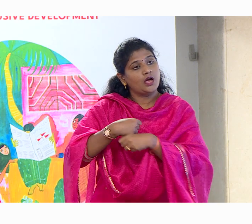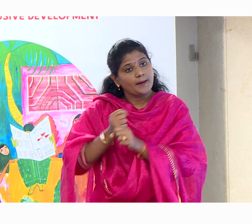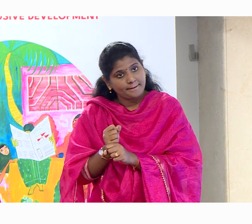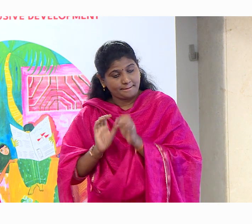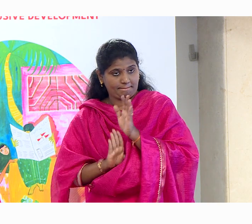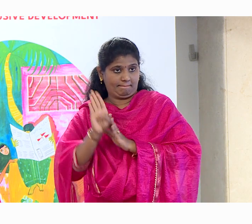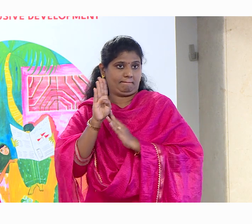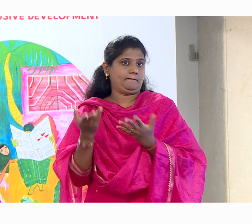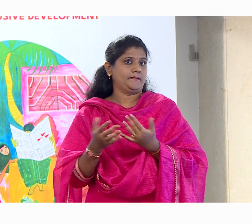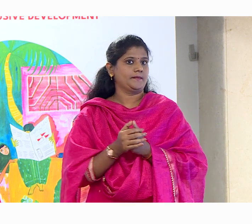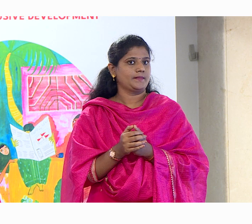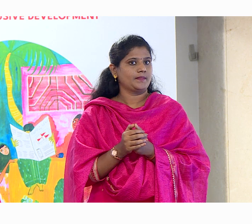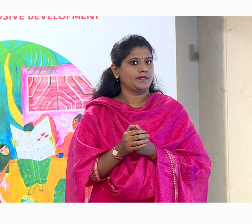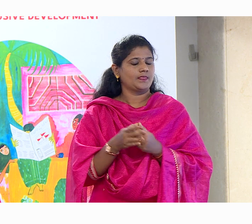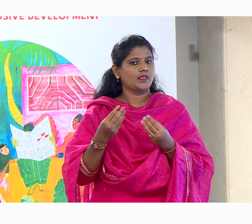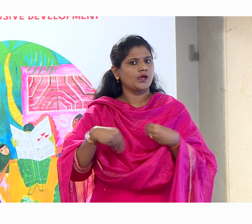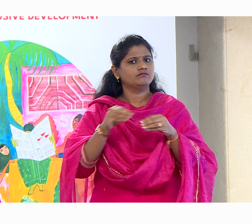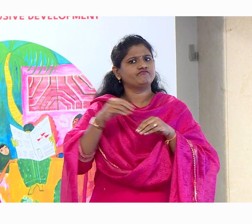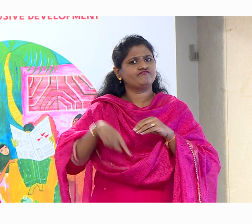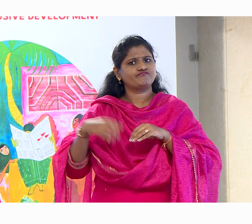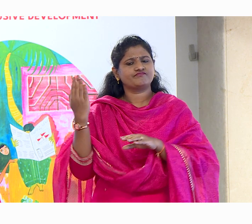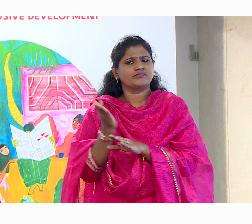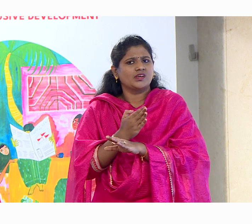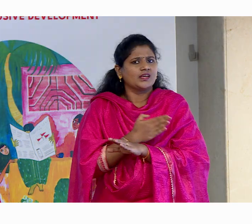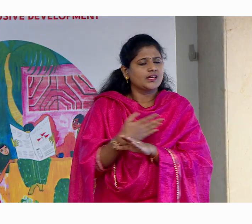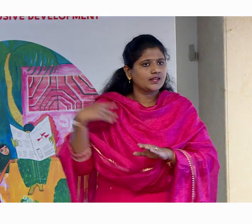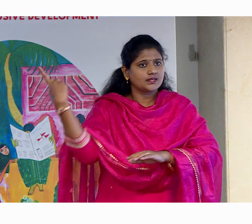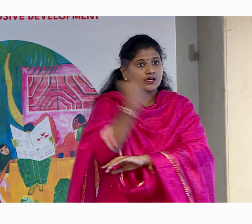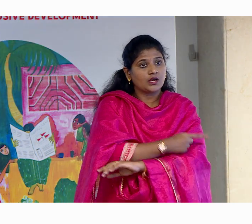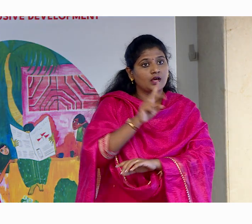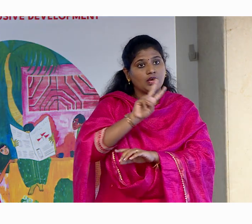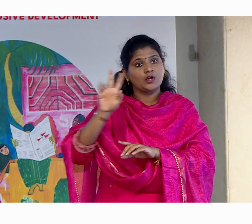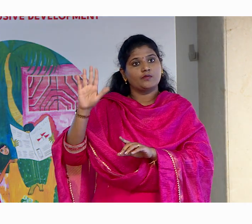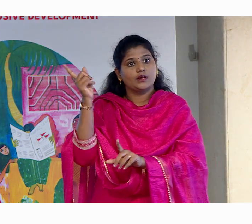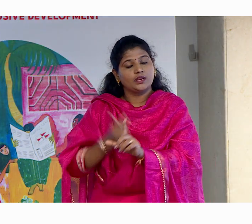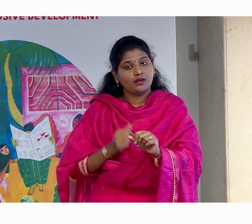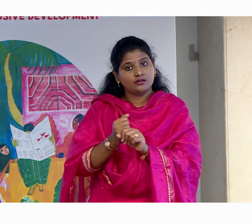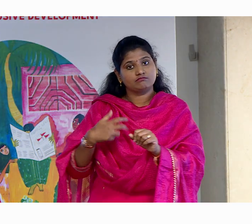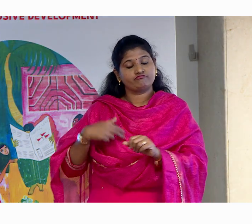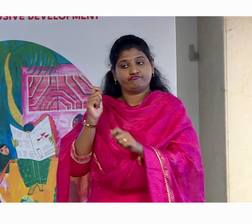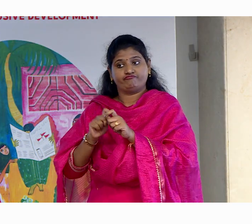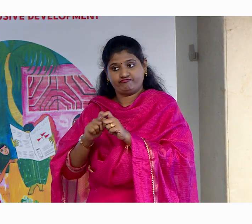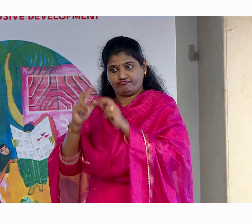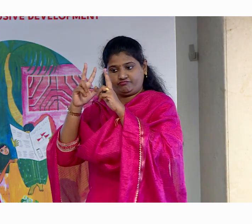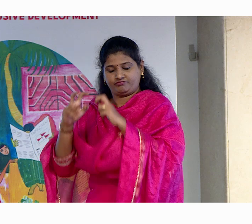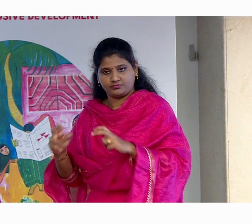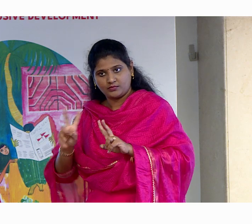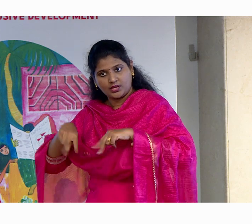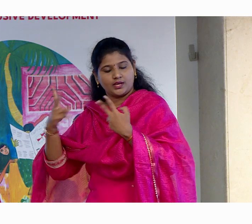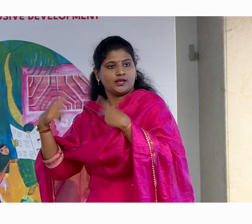improvements. So what we're saying today is really based on 25 years worth of research in different